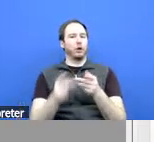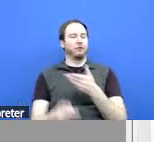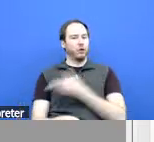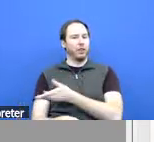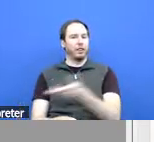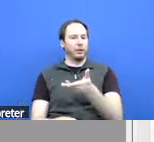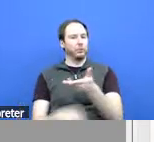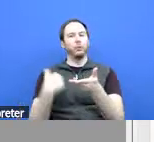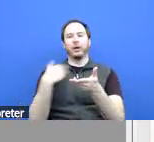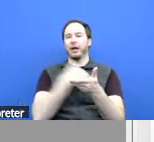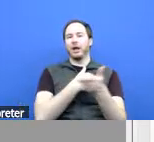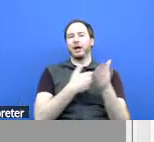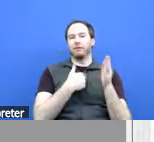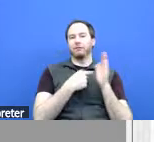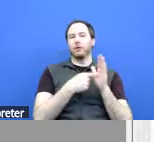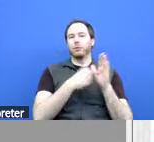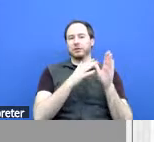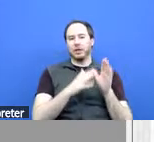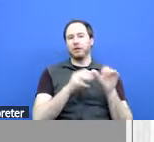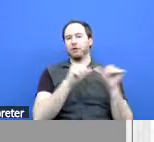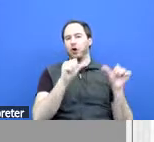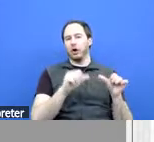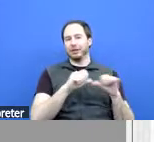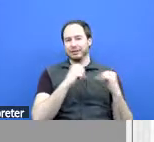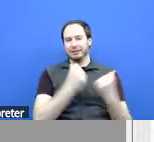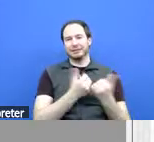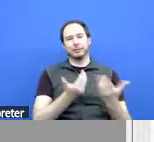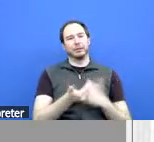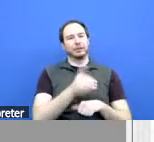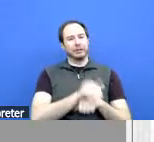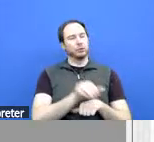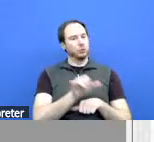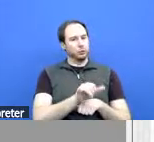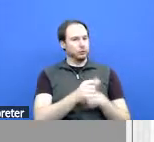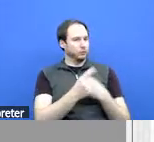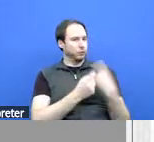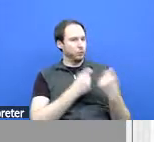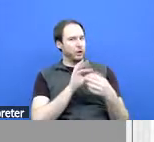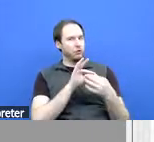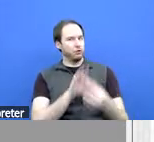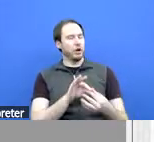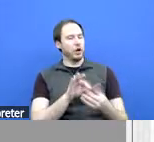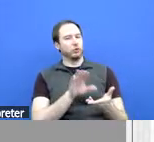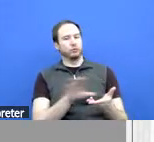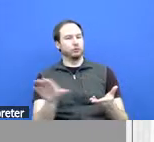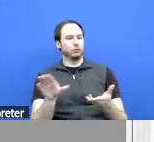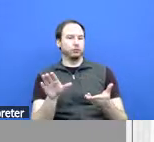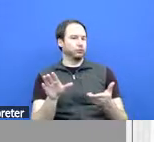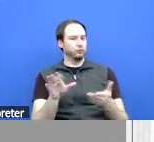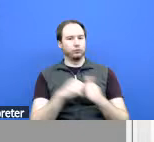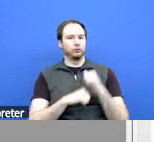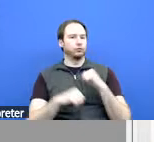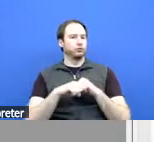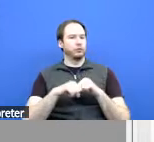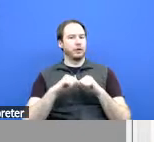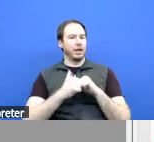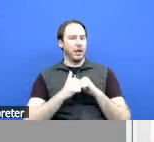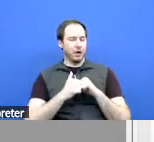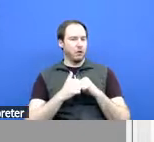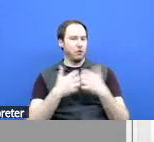have representatives of both architectural teams here this evening in case you have any questions about the proposed